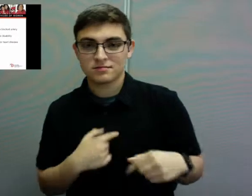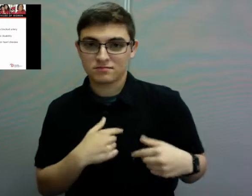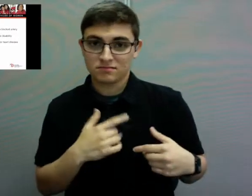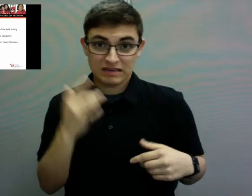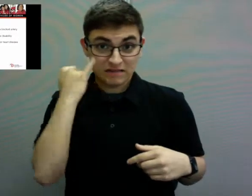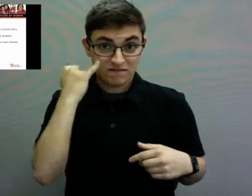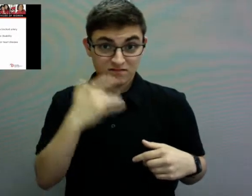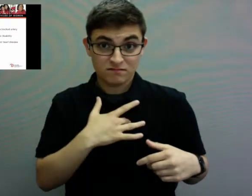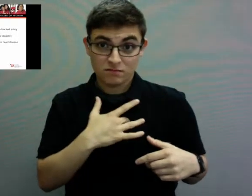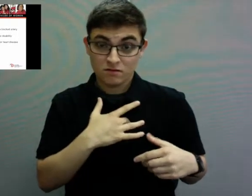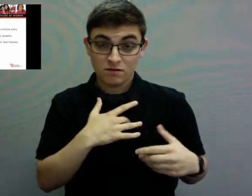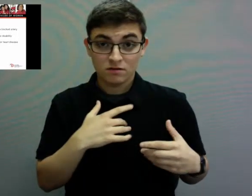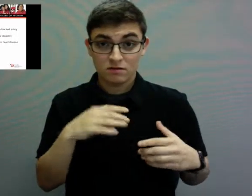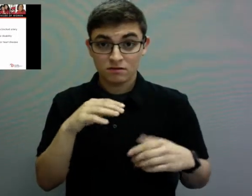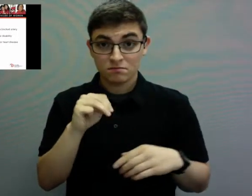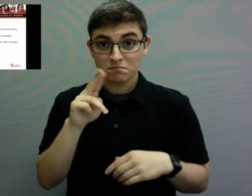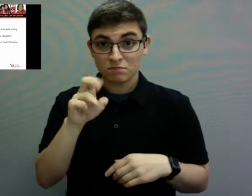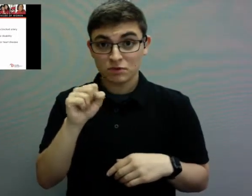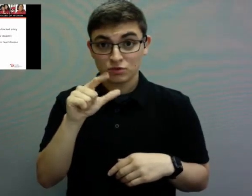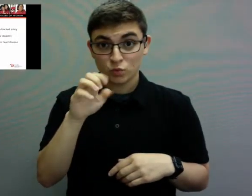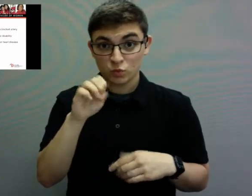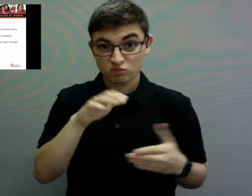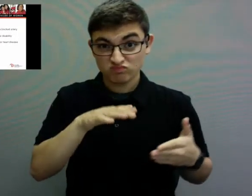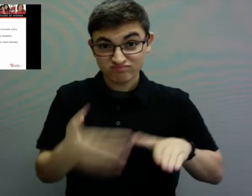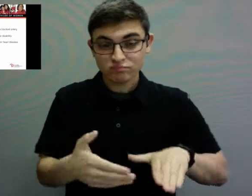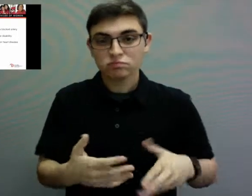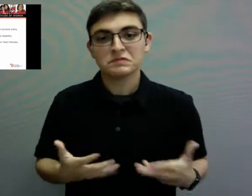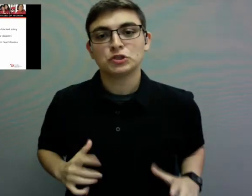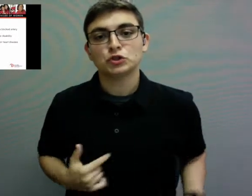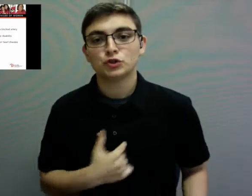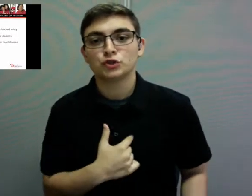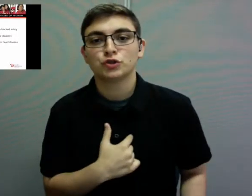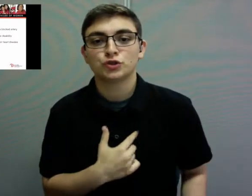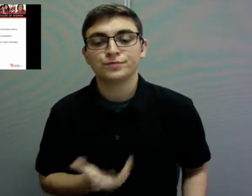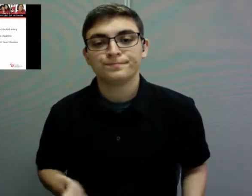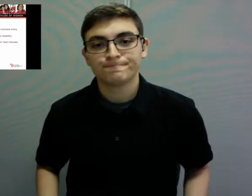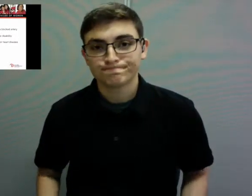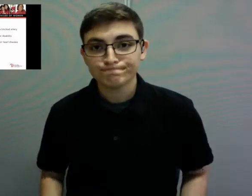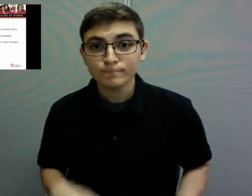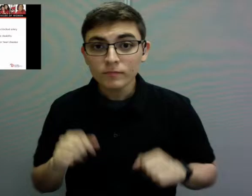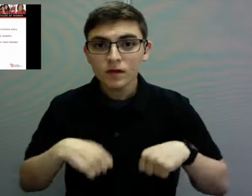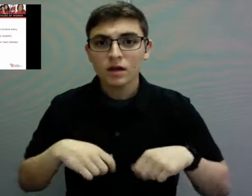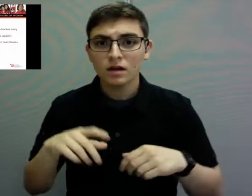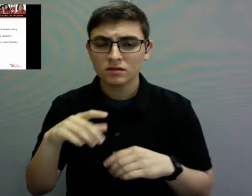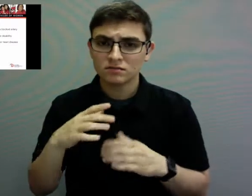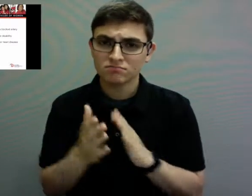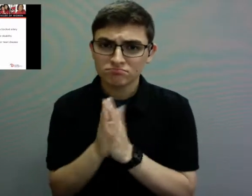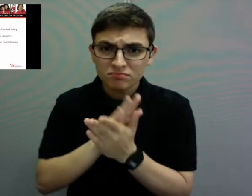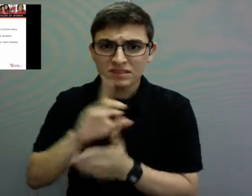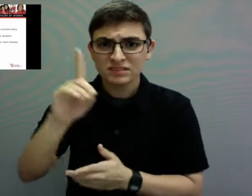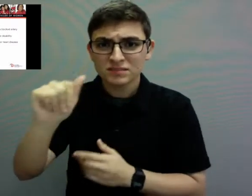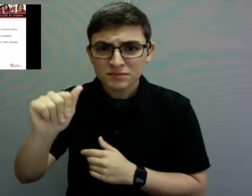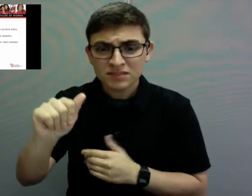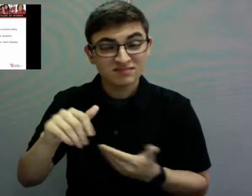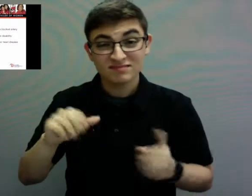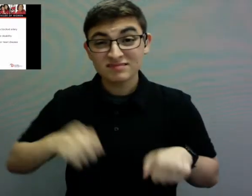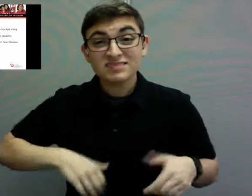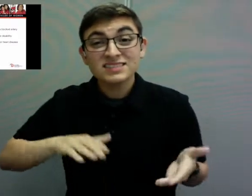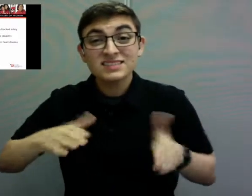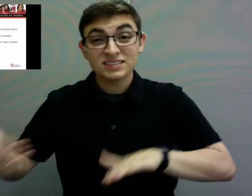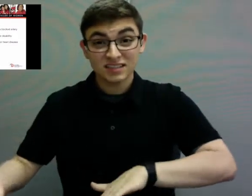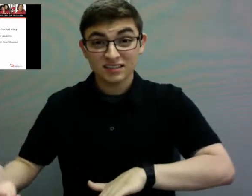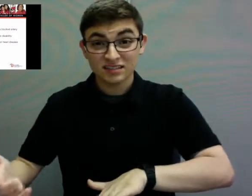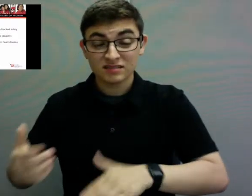This condition can worsen if it's not treated. It leads to disability or even death. And it's critical to realize that there is no